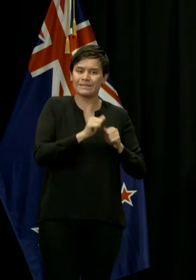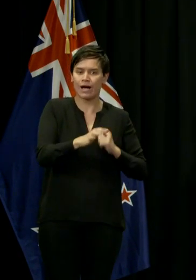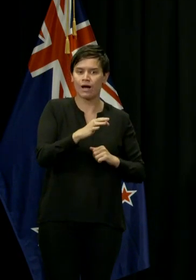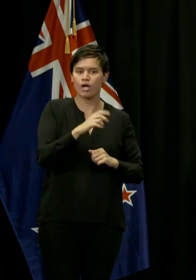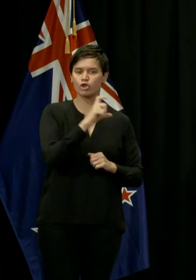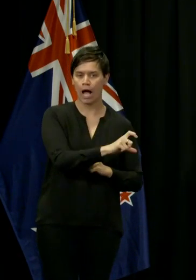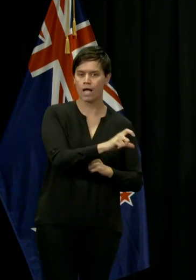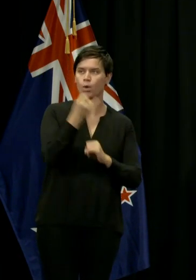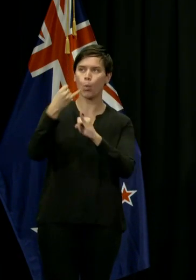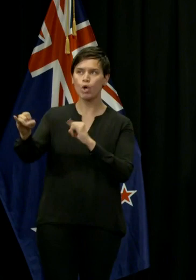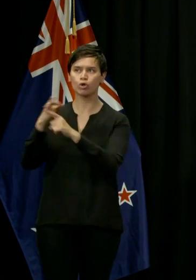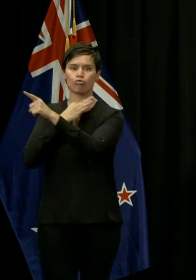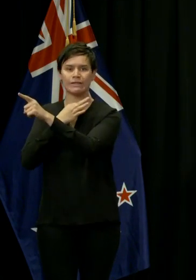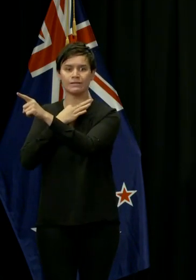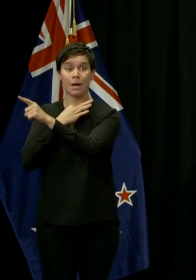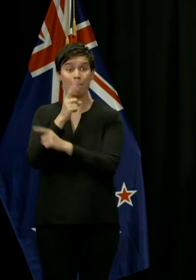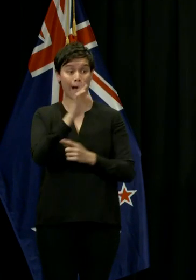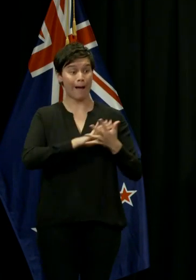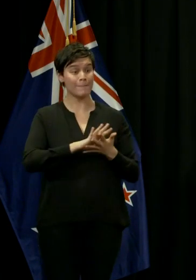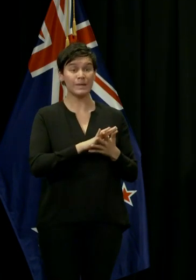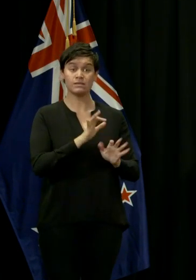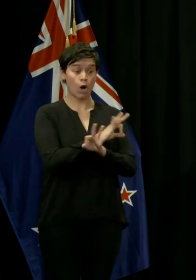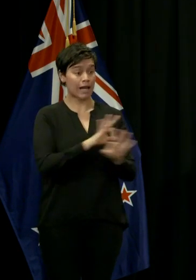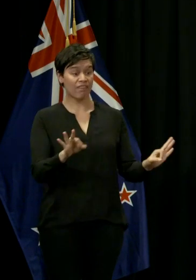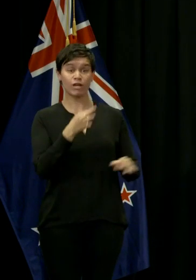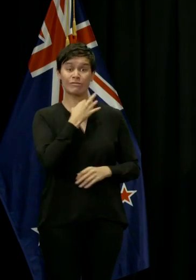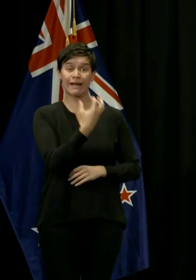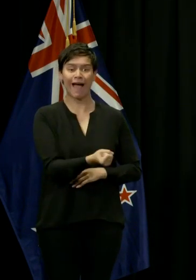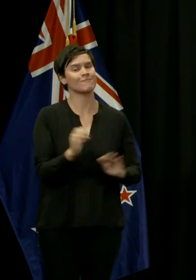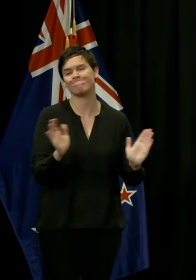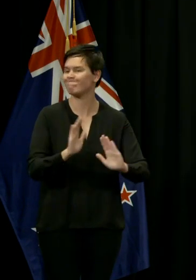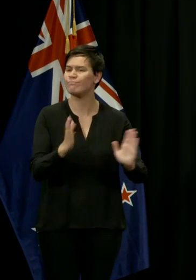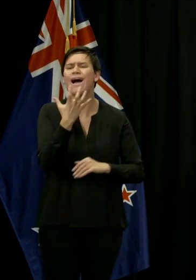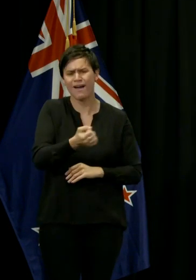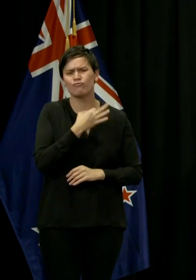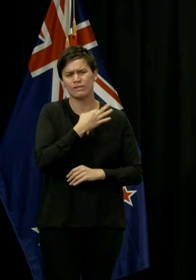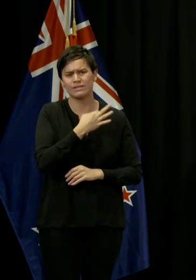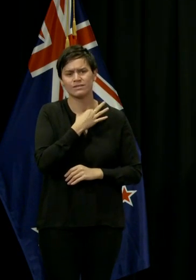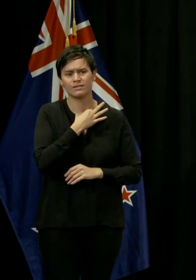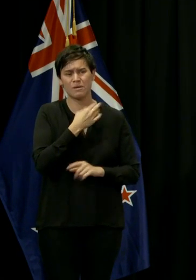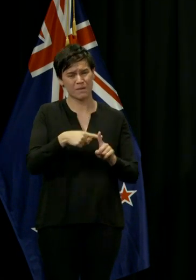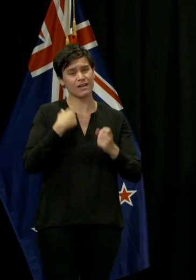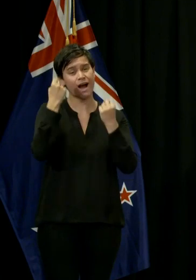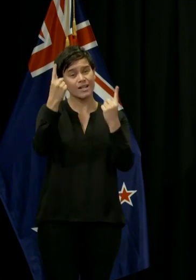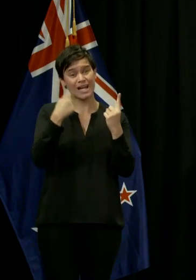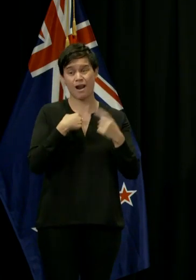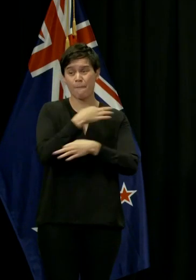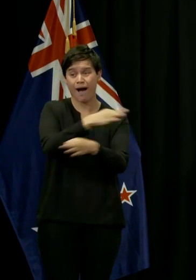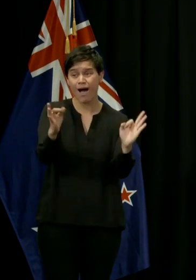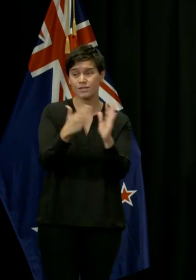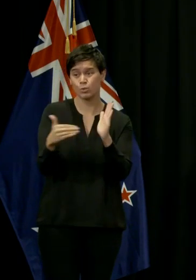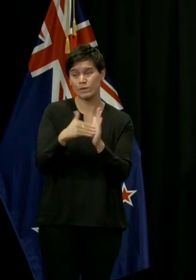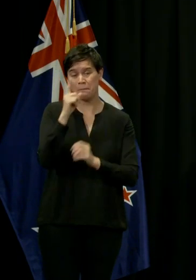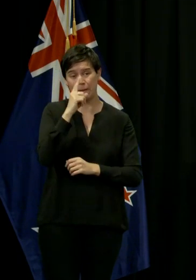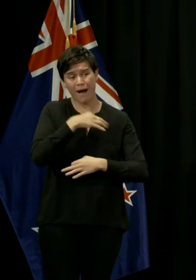escaped. I do not underestimate what I am asking New Zealanders to do. It is huge, and I know it